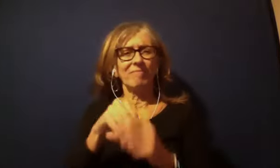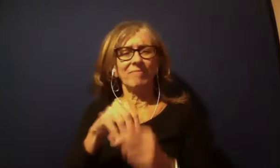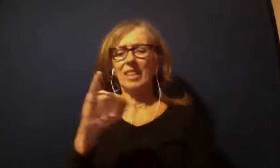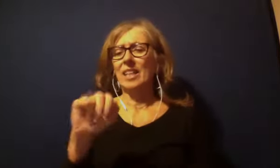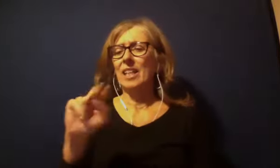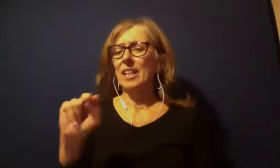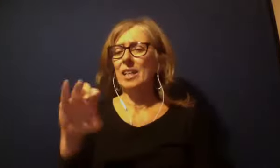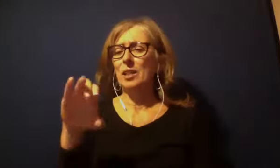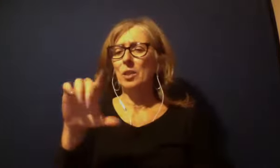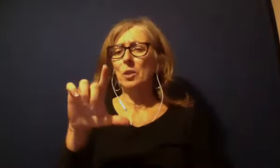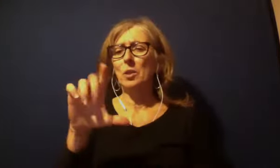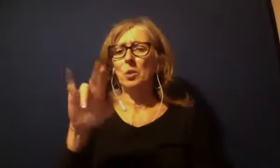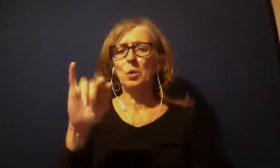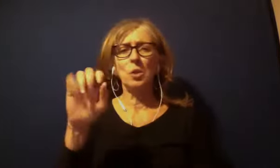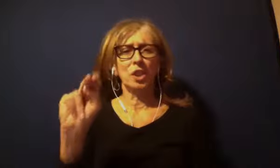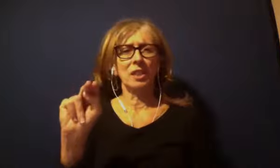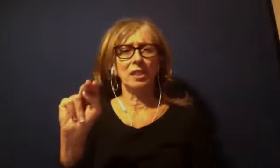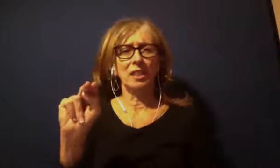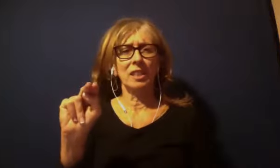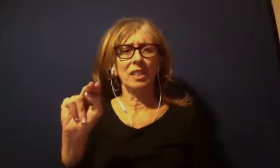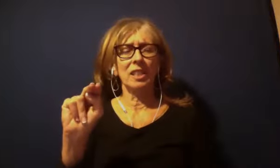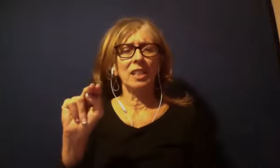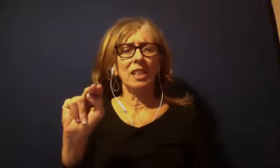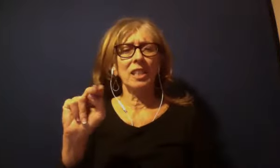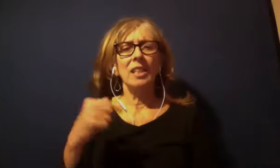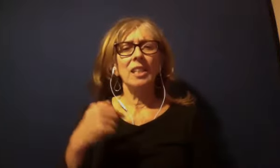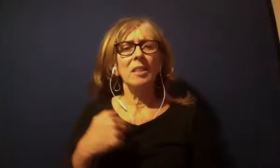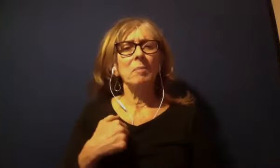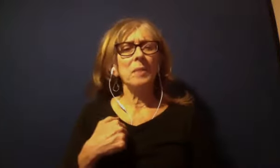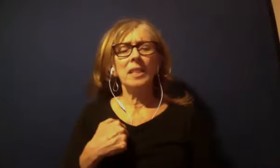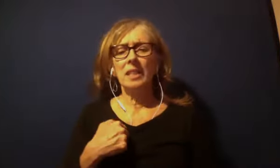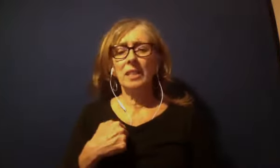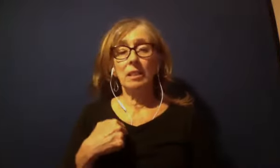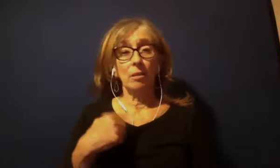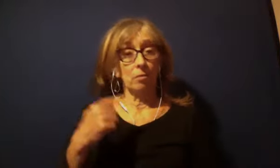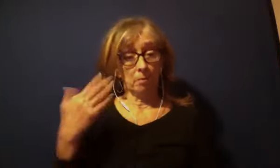is about for me, because, you know, when I wasn't sponsored